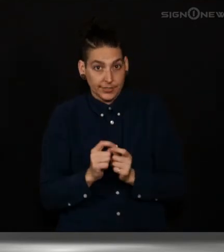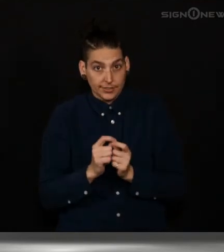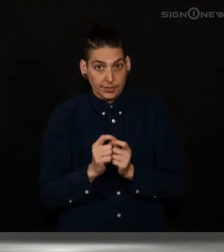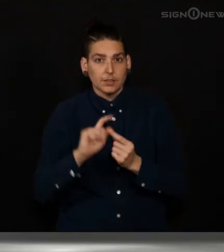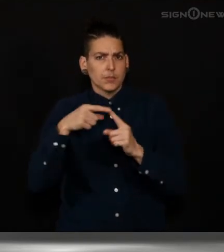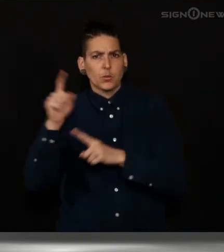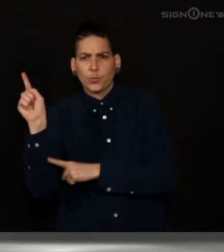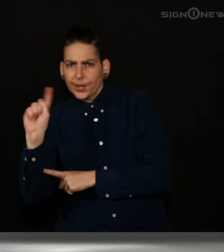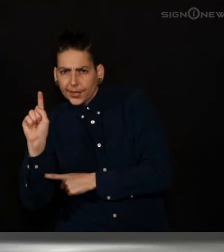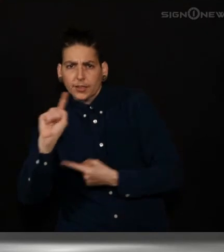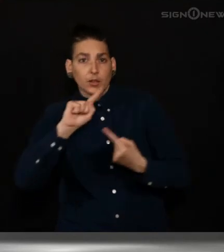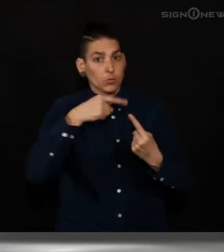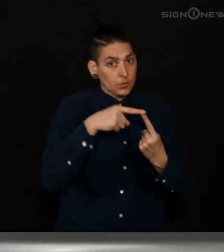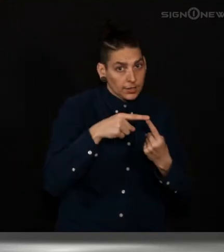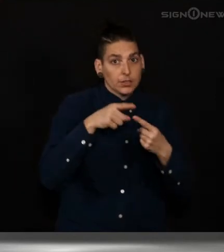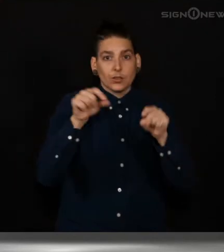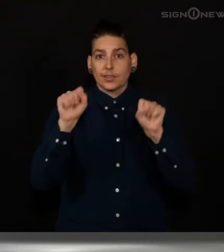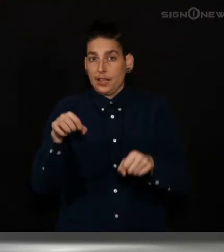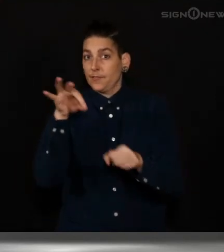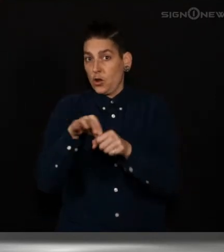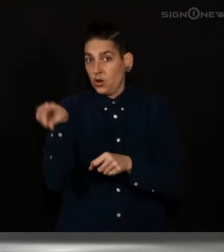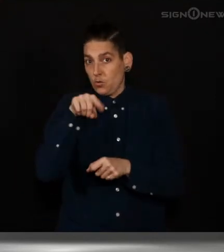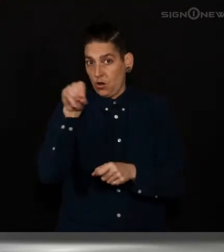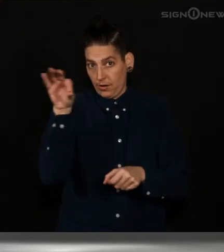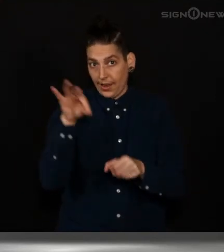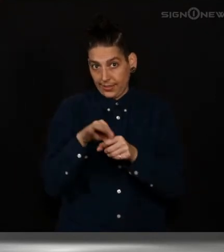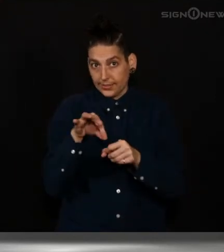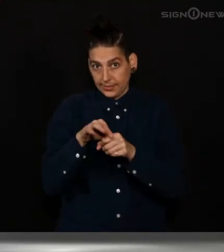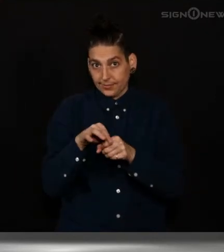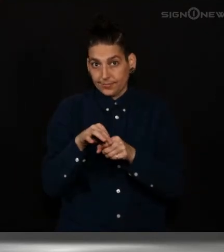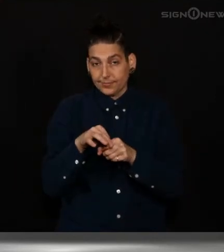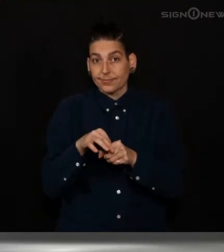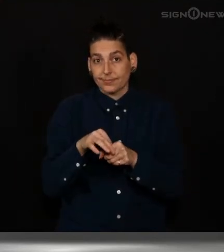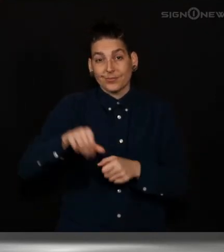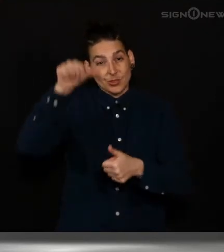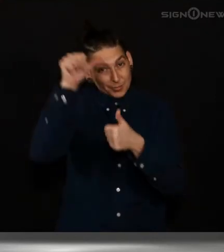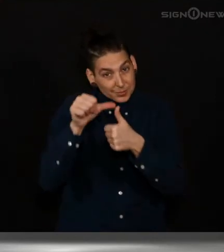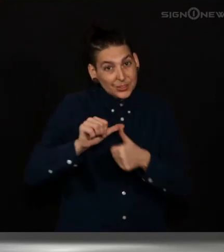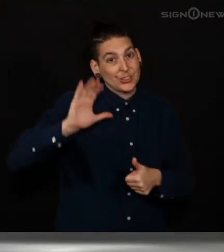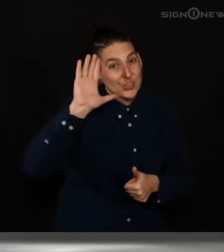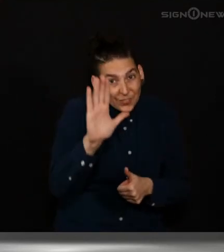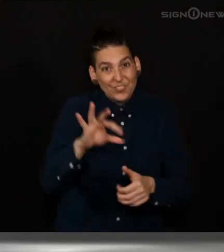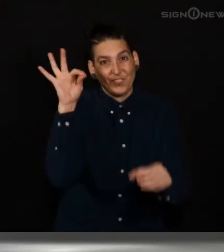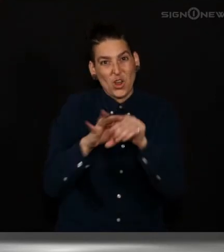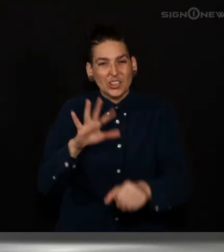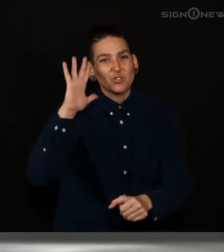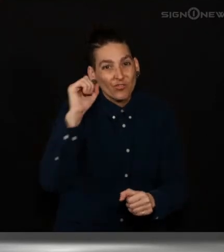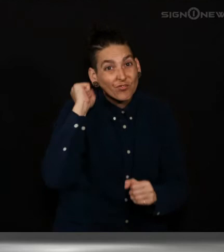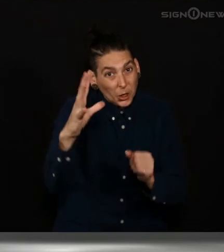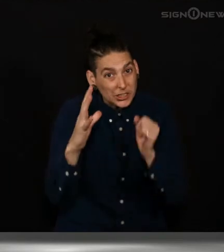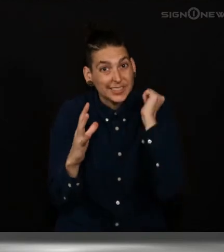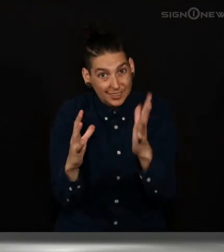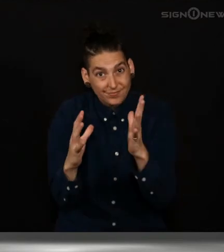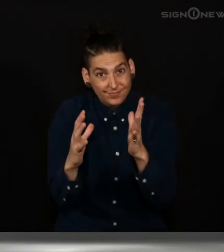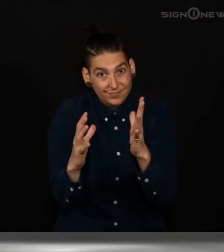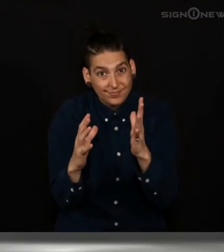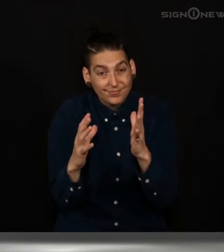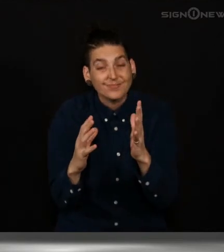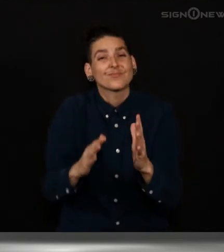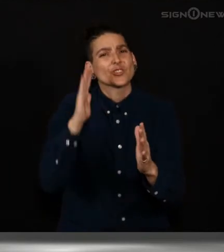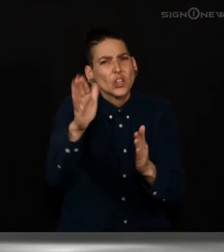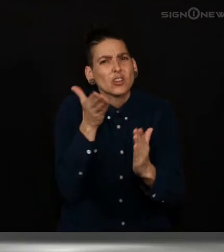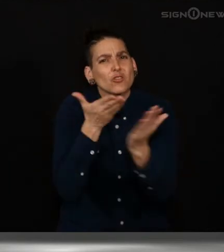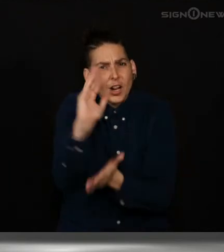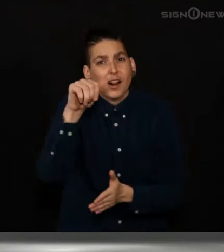details about where and when you can vote in the runoff election. Remember, your vote, your voice. It is your right as a